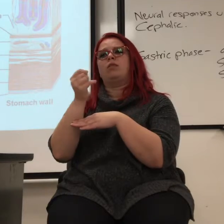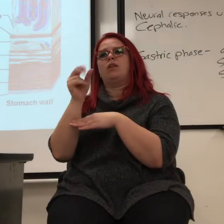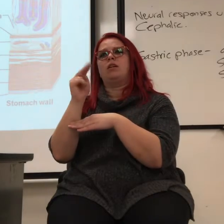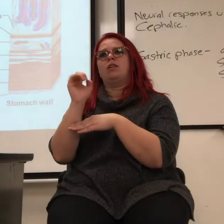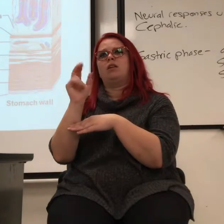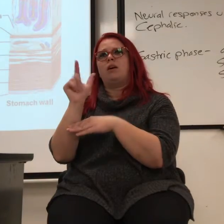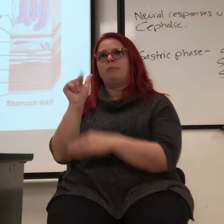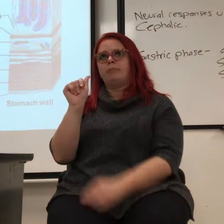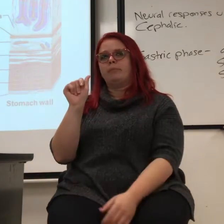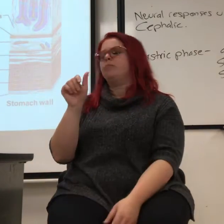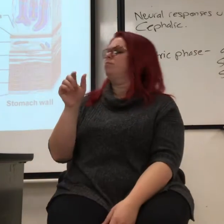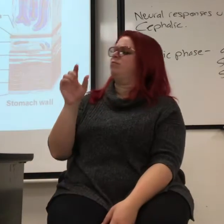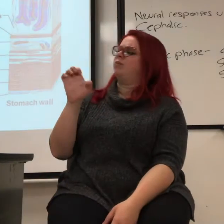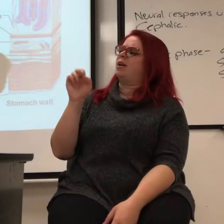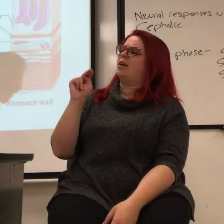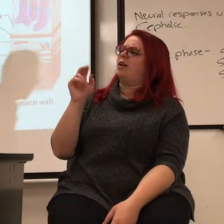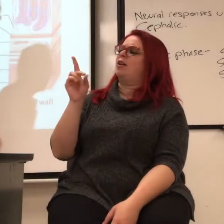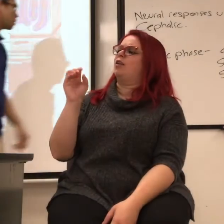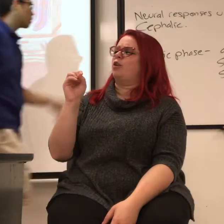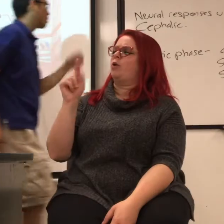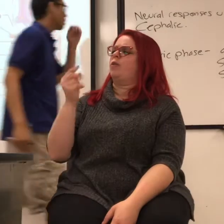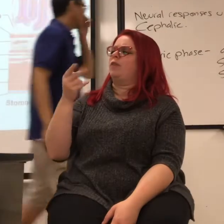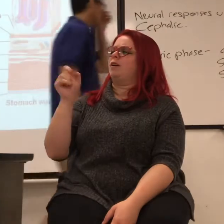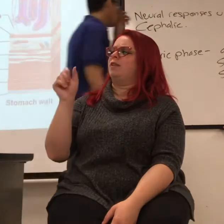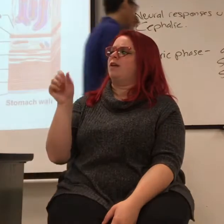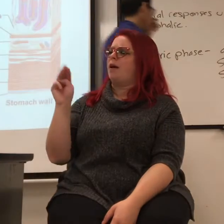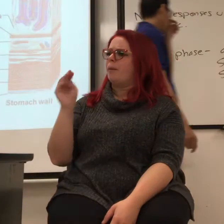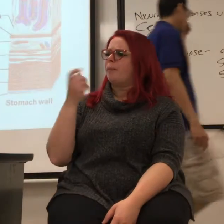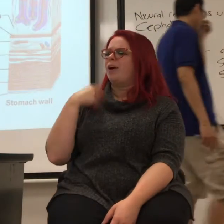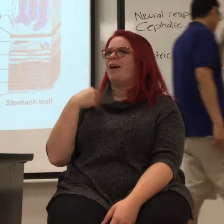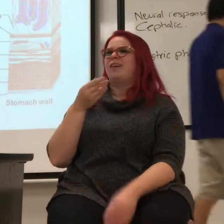appearance, like little gopher holes.